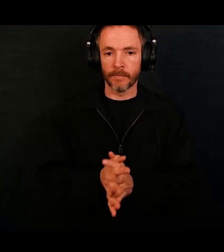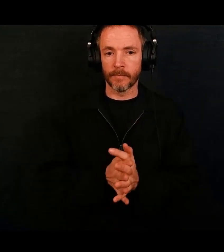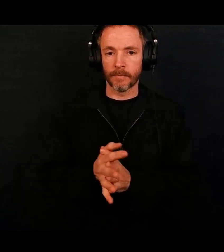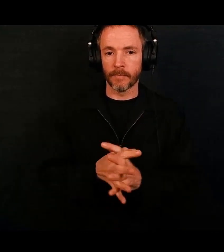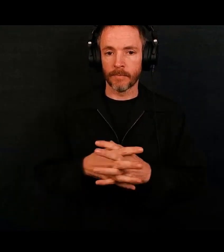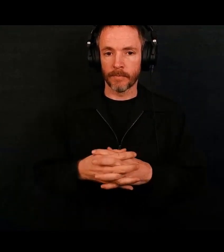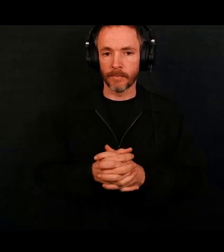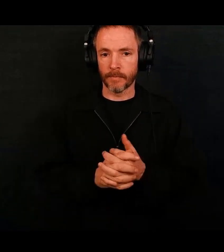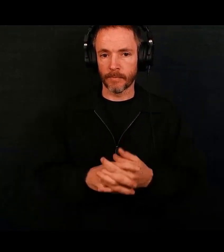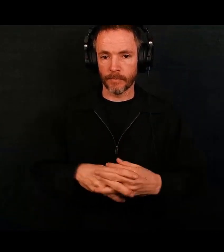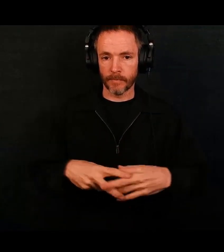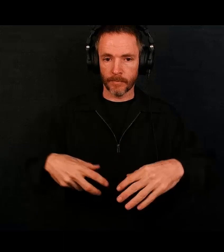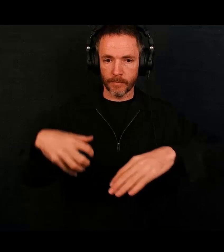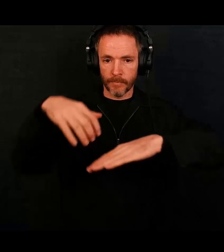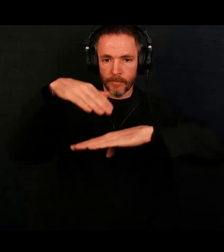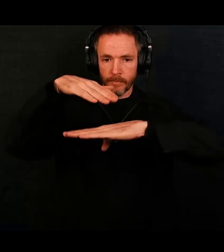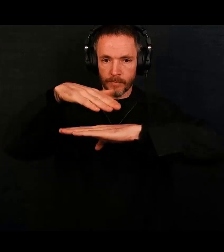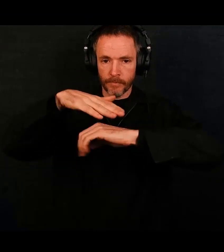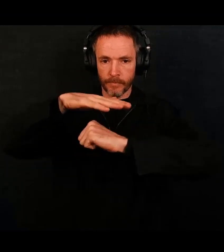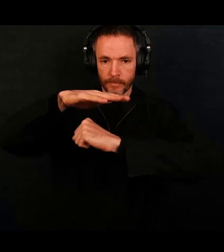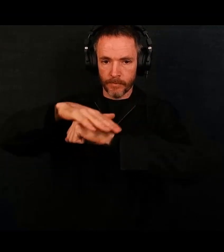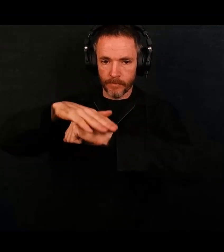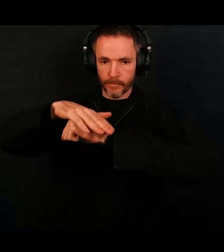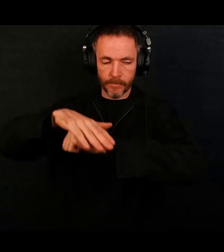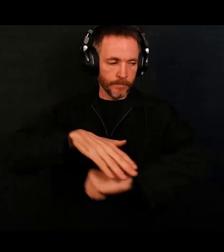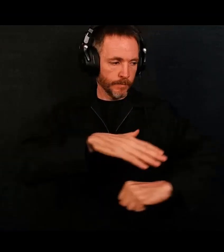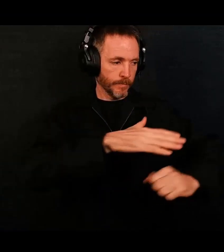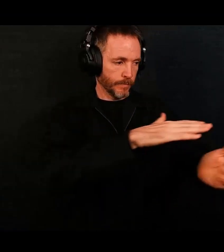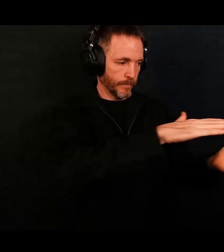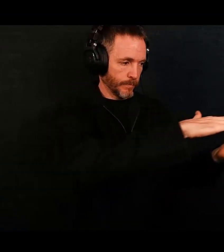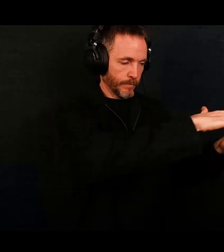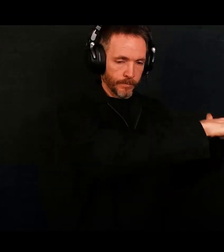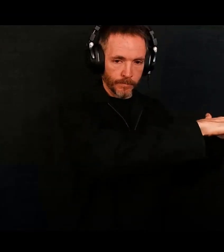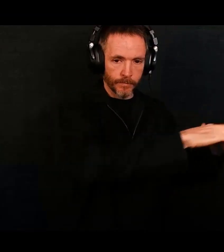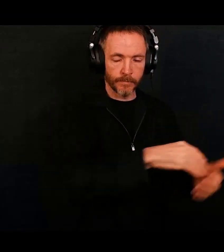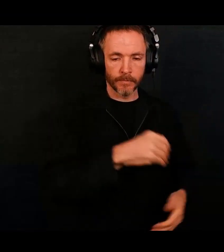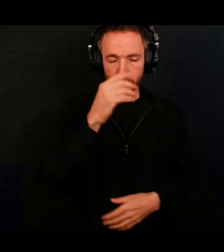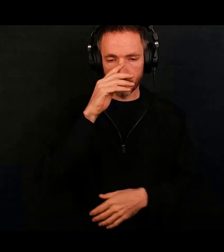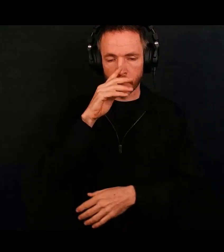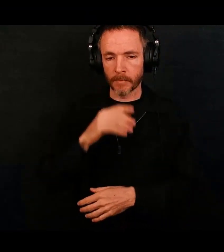And it sits on there and it's supported back there.